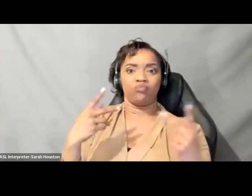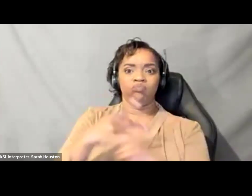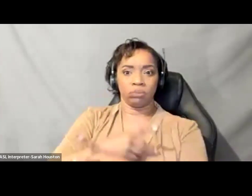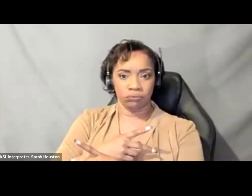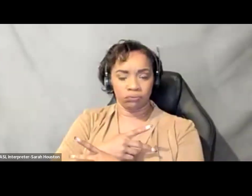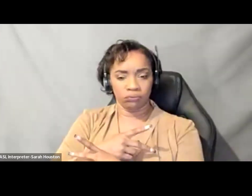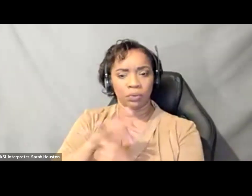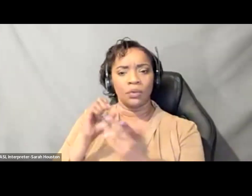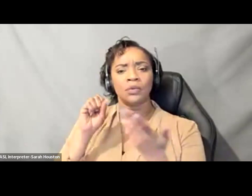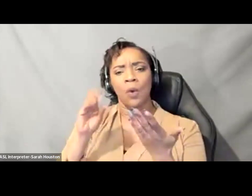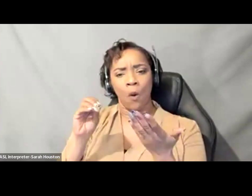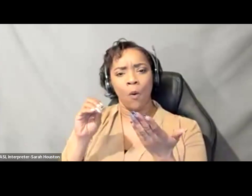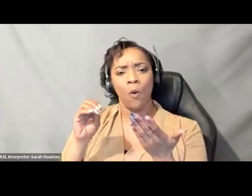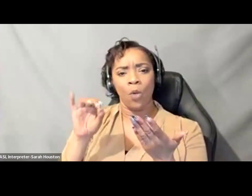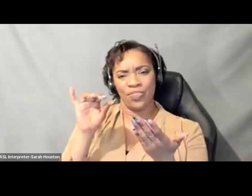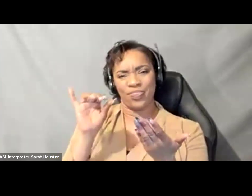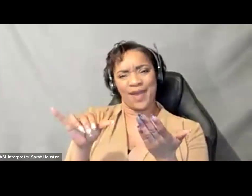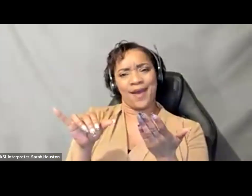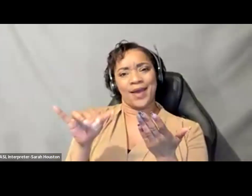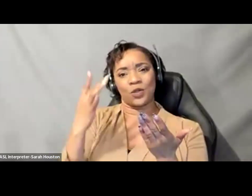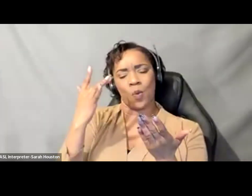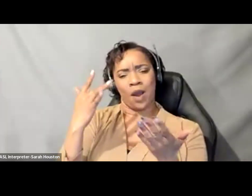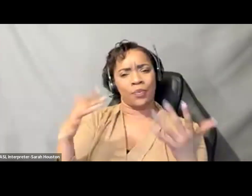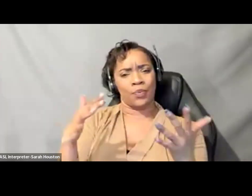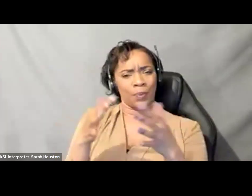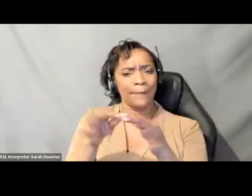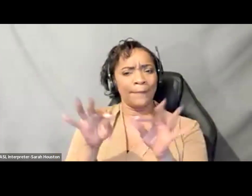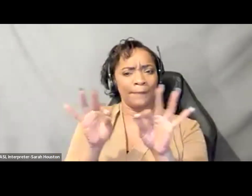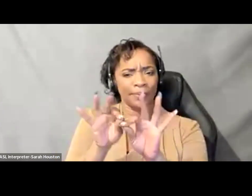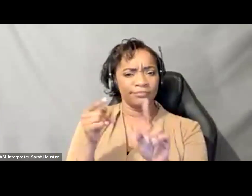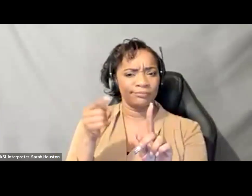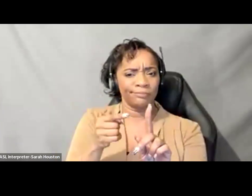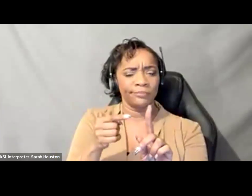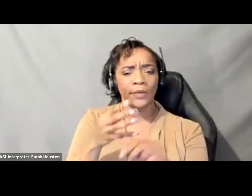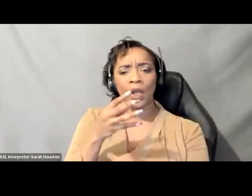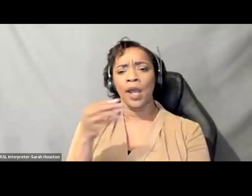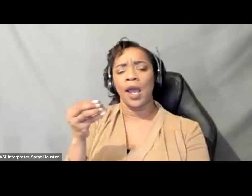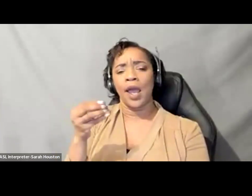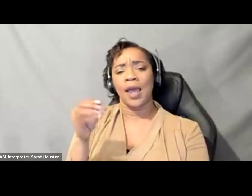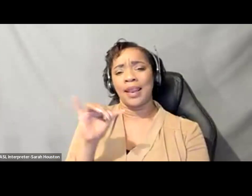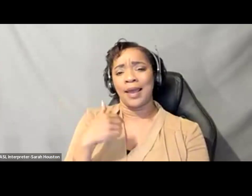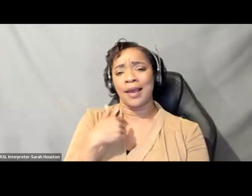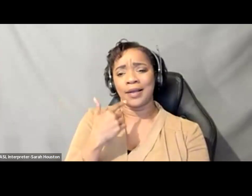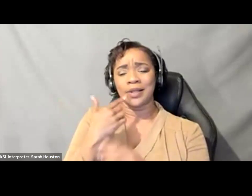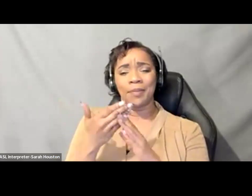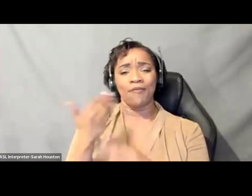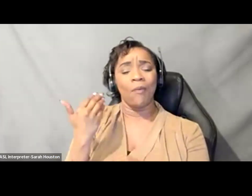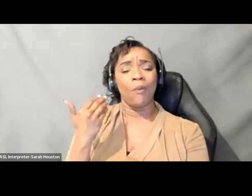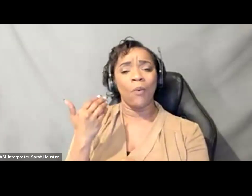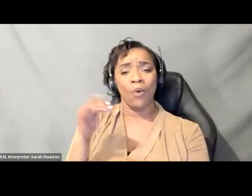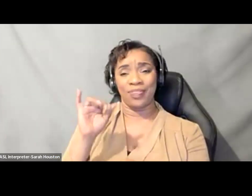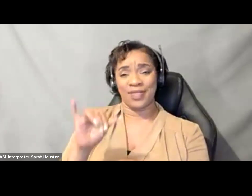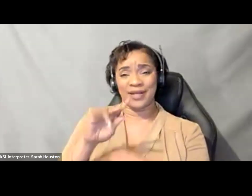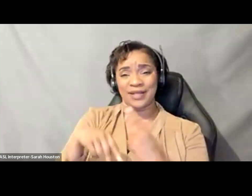so that's what makes it so significant. And definitely, I think it's been, as I said before, these kind of